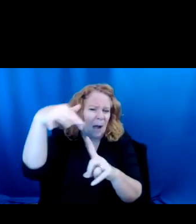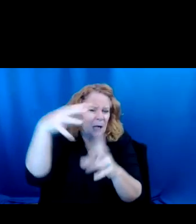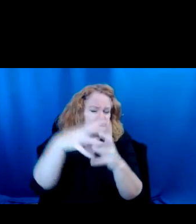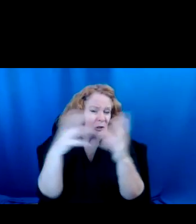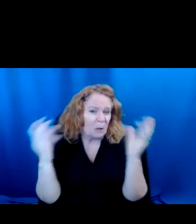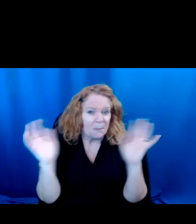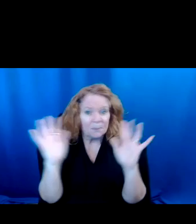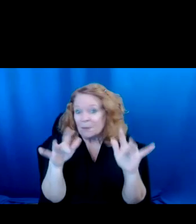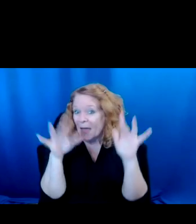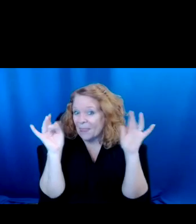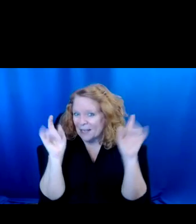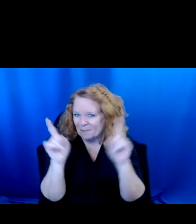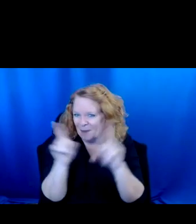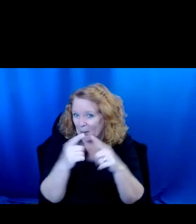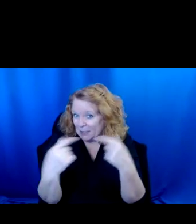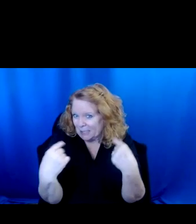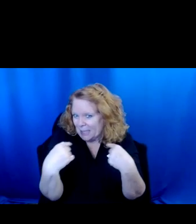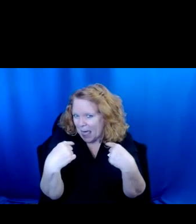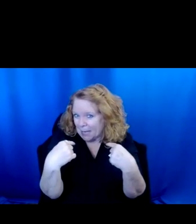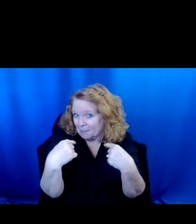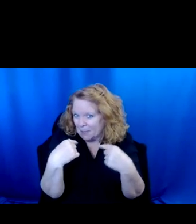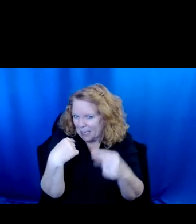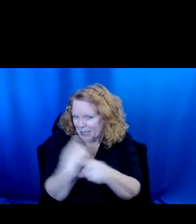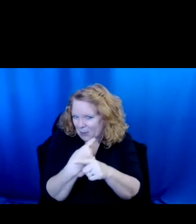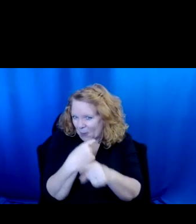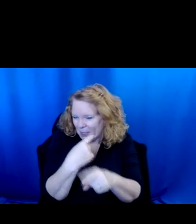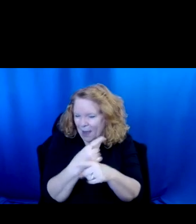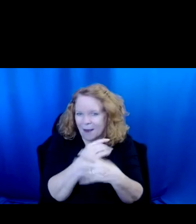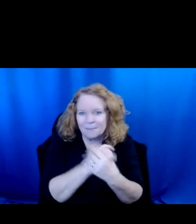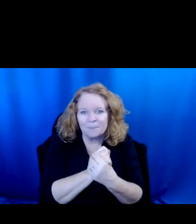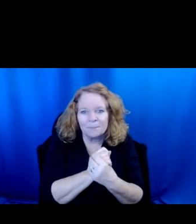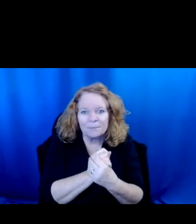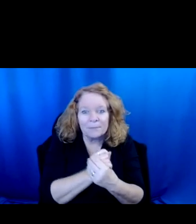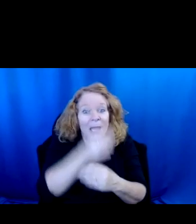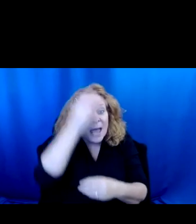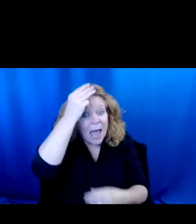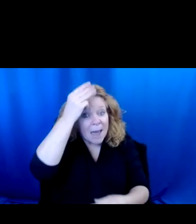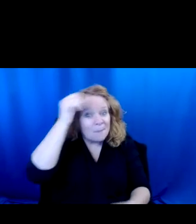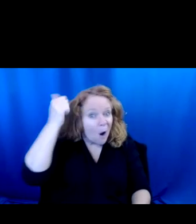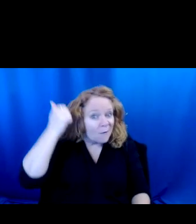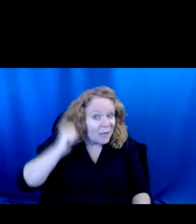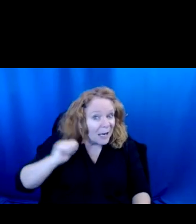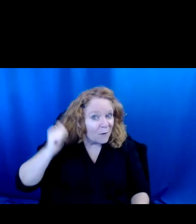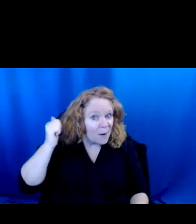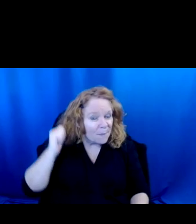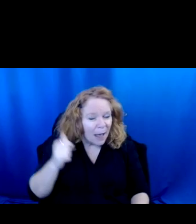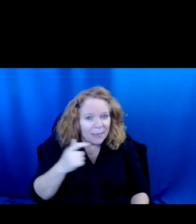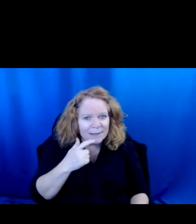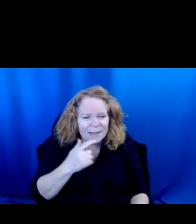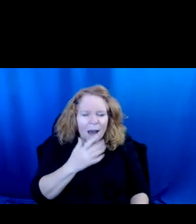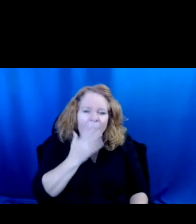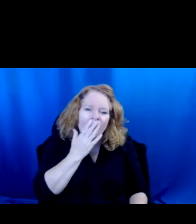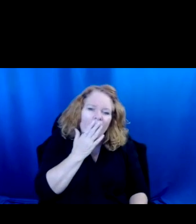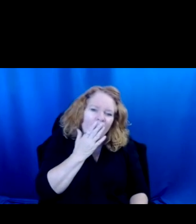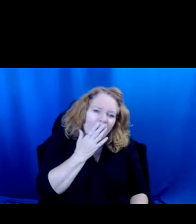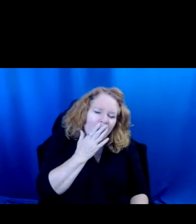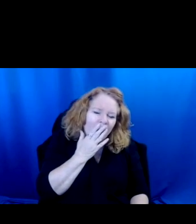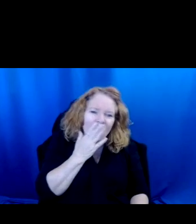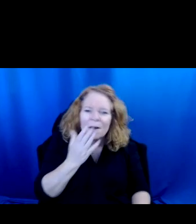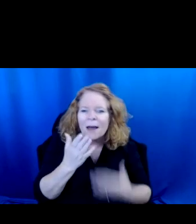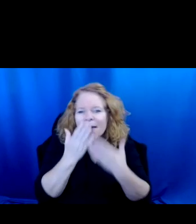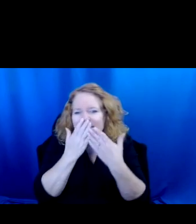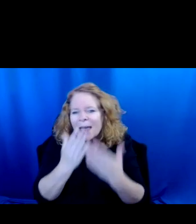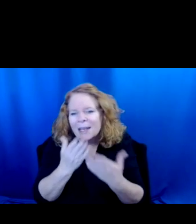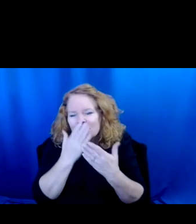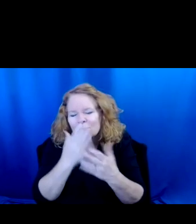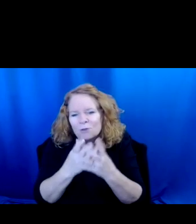just like Fabby, don't they, darling?" And Marvin and Arabella said, "Oh, thank you. Thank you very much,